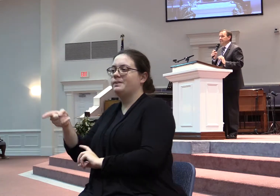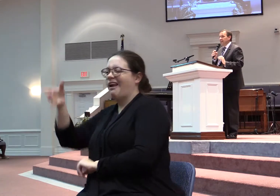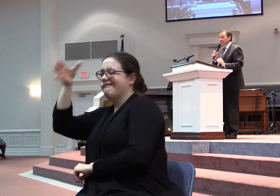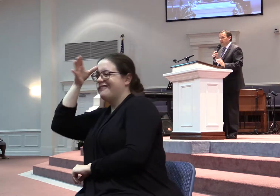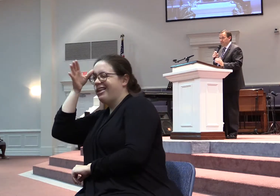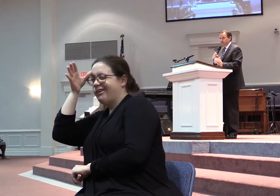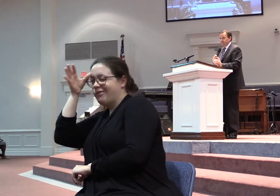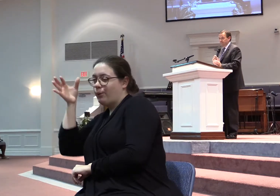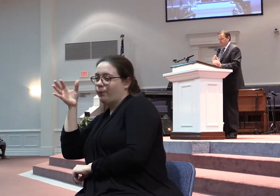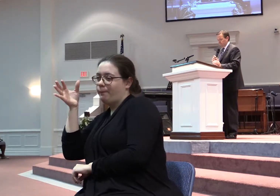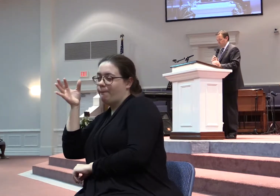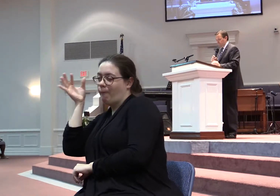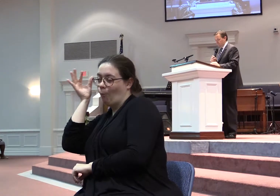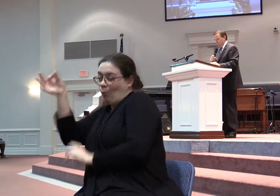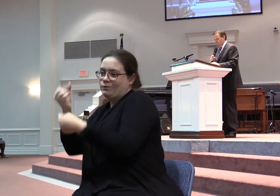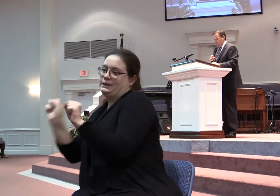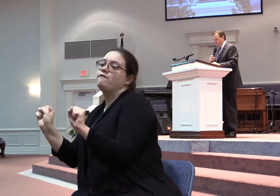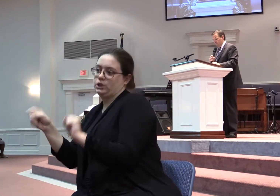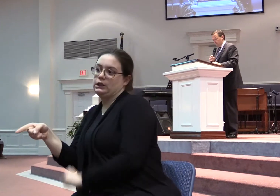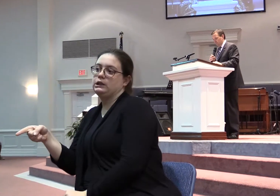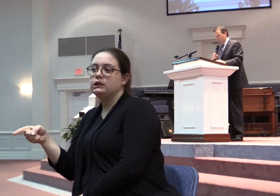barely saved. Amen.